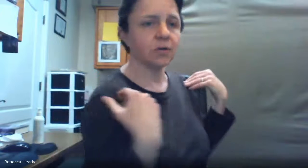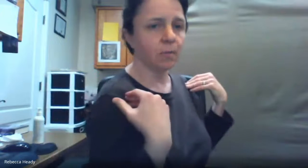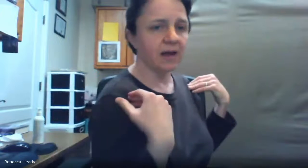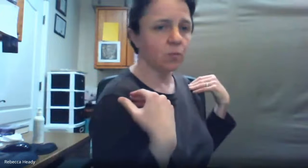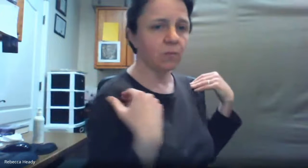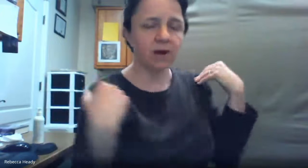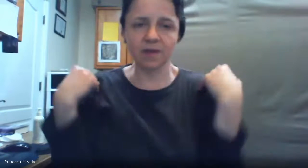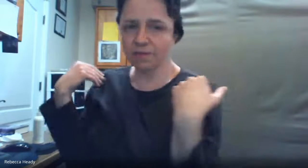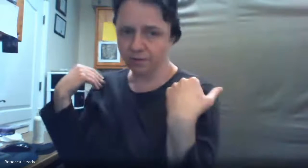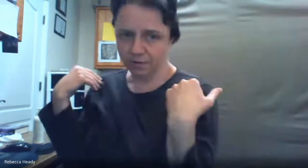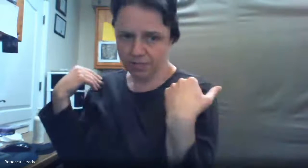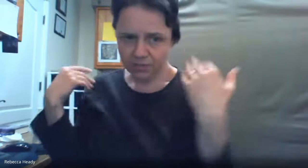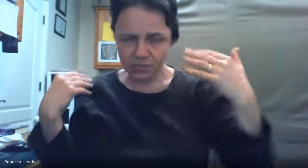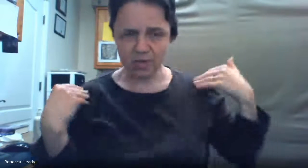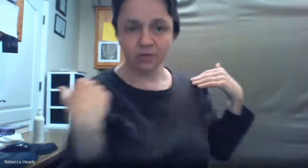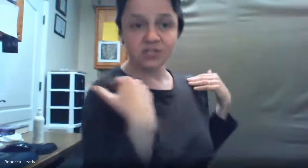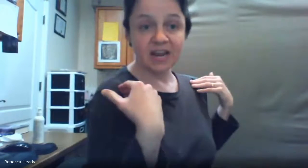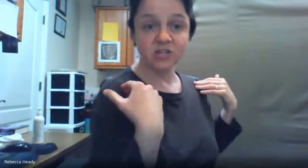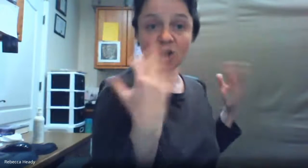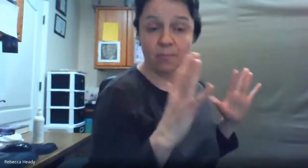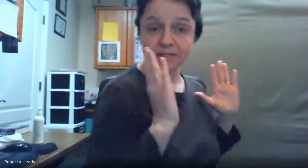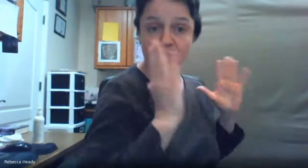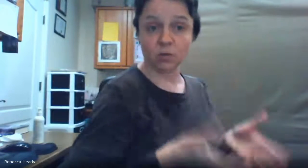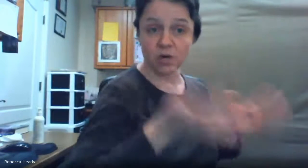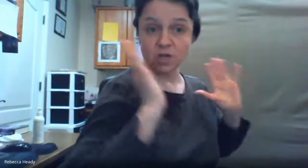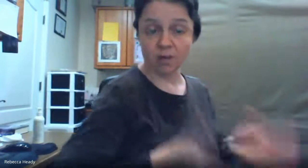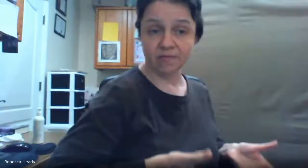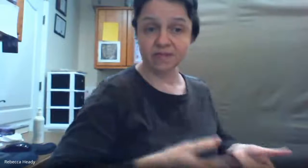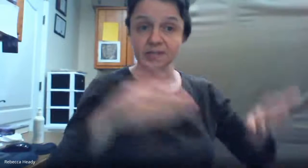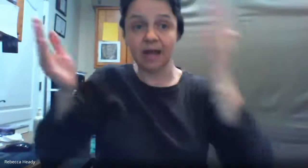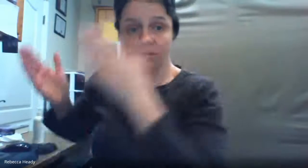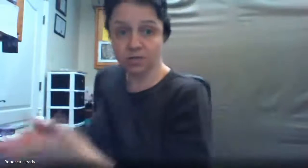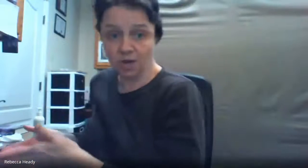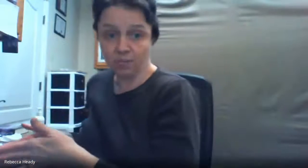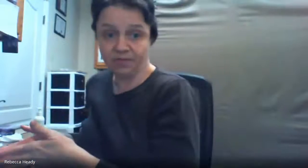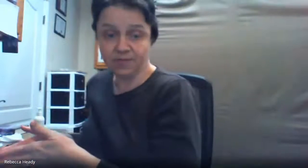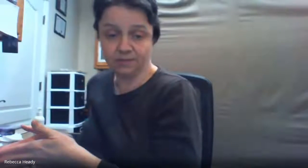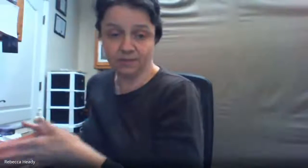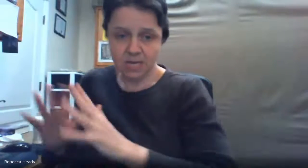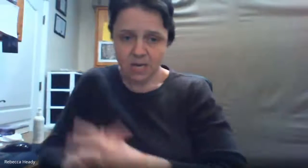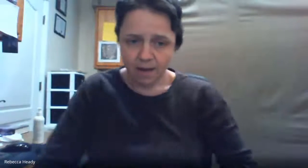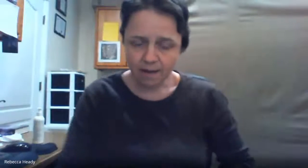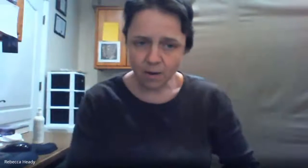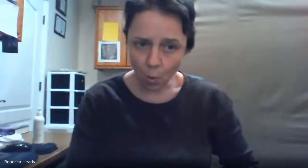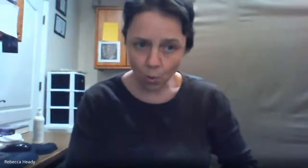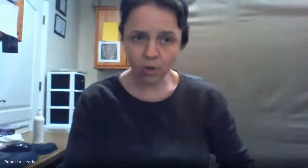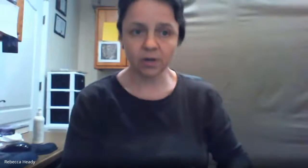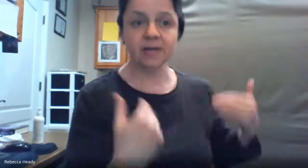your body one way or the other to either change topics because you want to talk about this and now you're going to talk about this, or